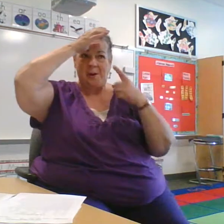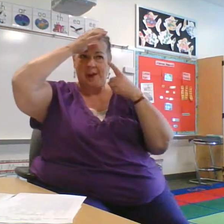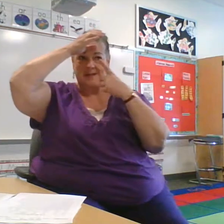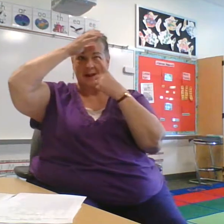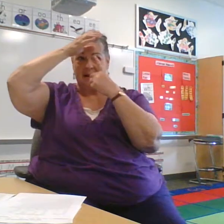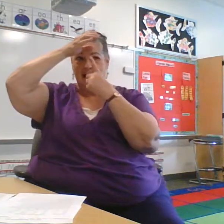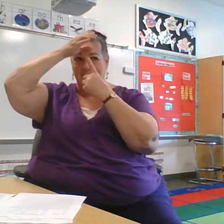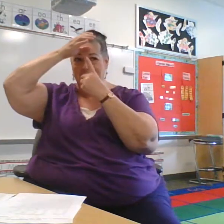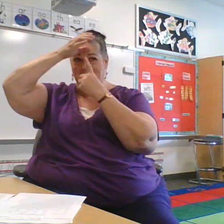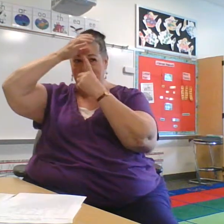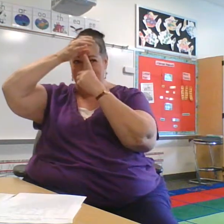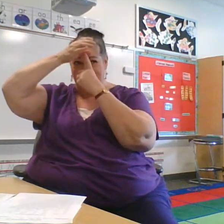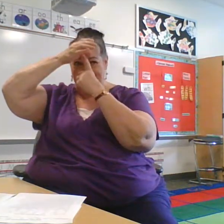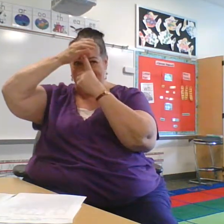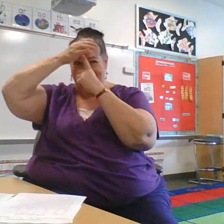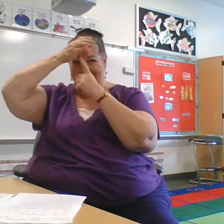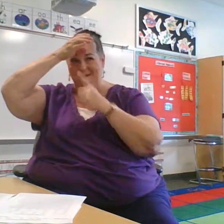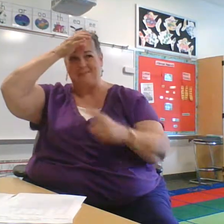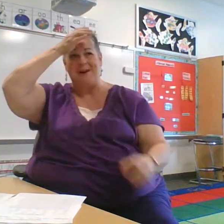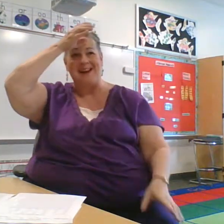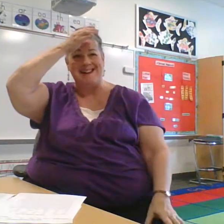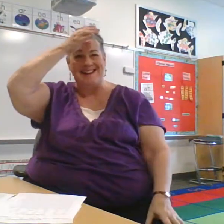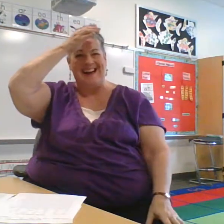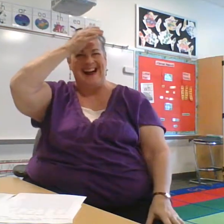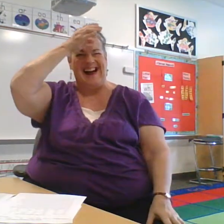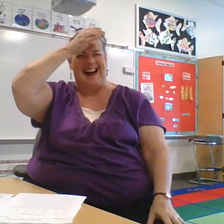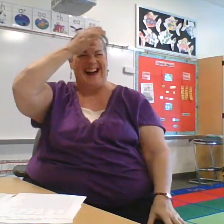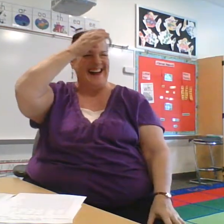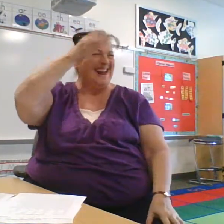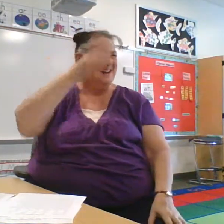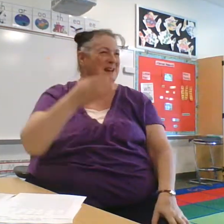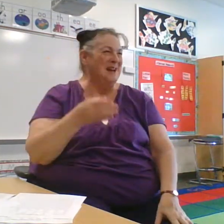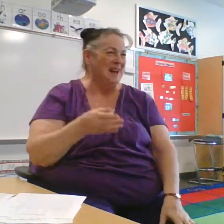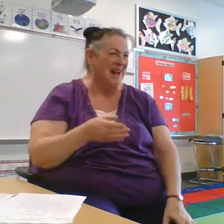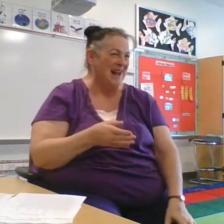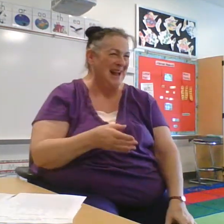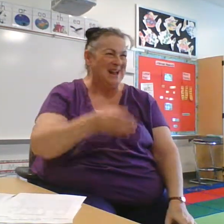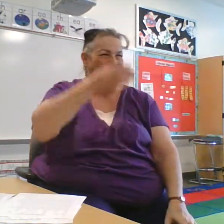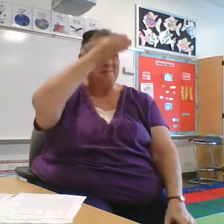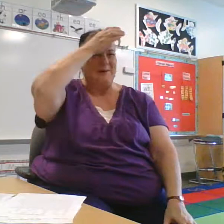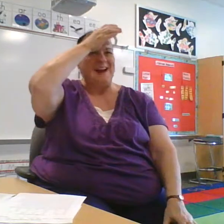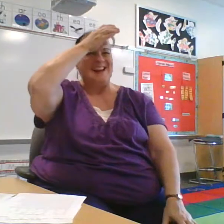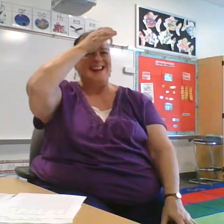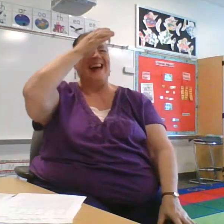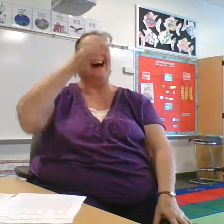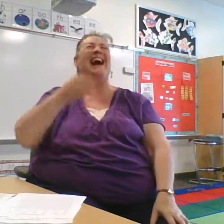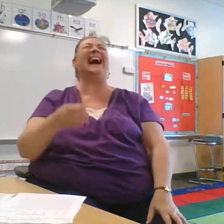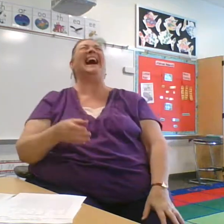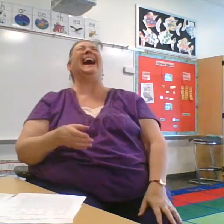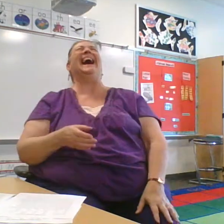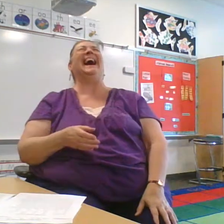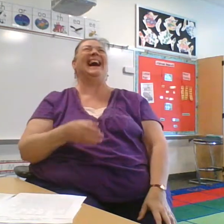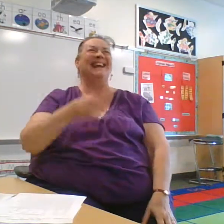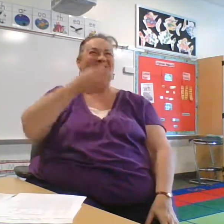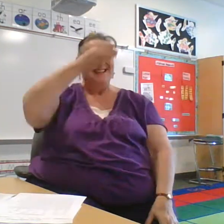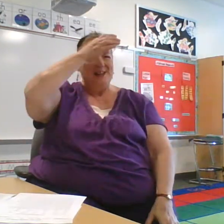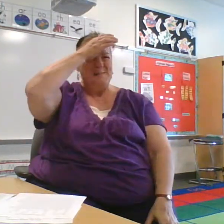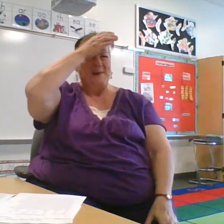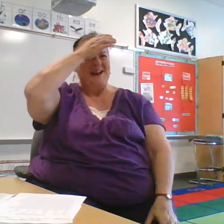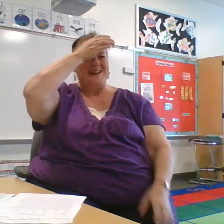it's not a cabbage, what is it? It's a Brain. Brain. I don't want to say it, but I Brain. see it. Brain.